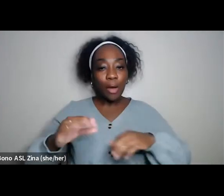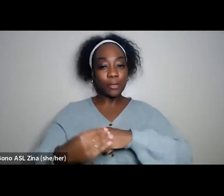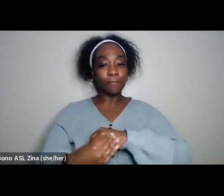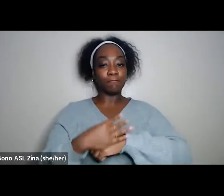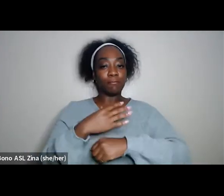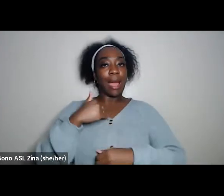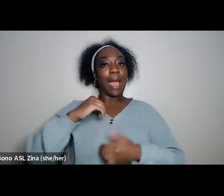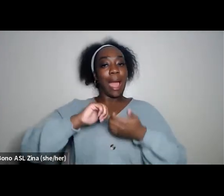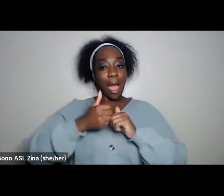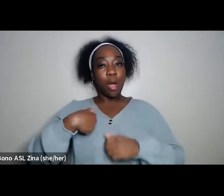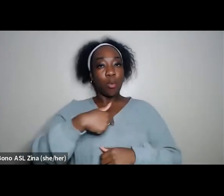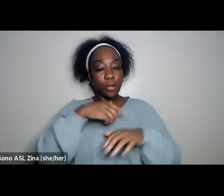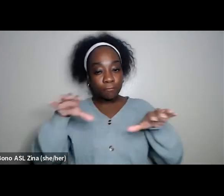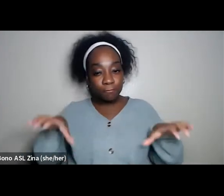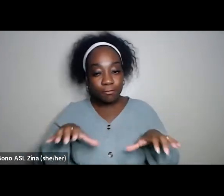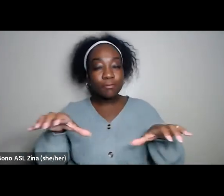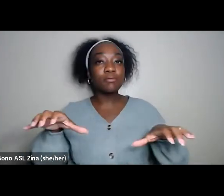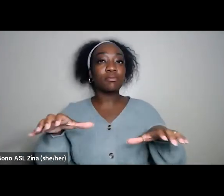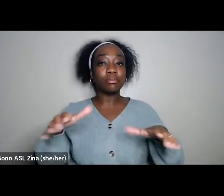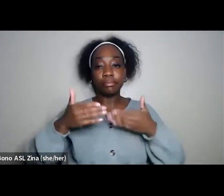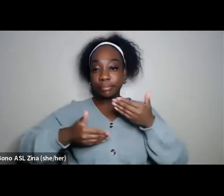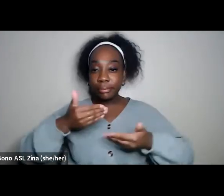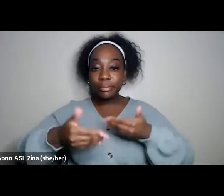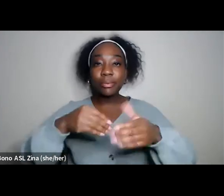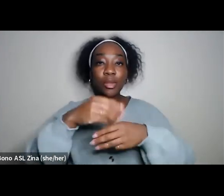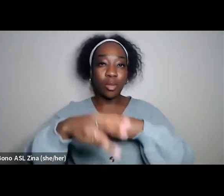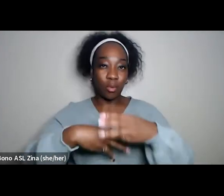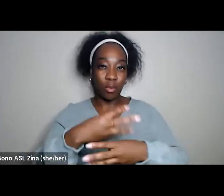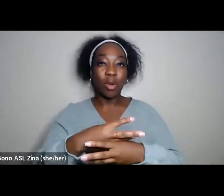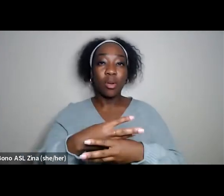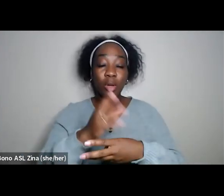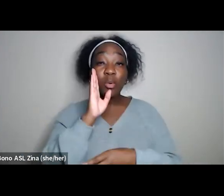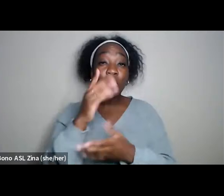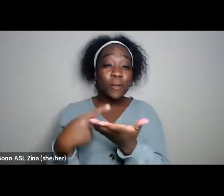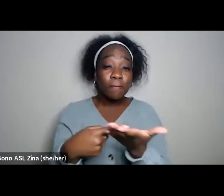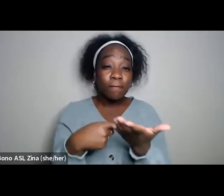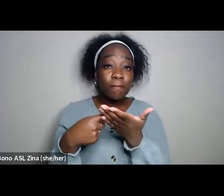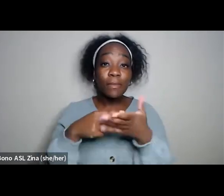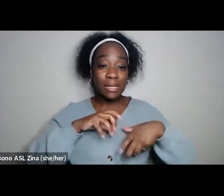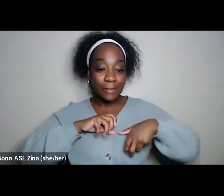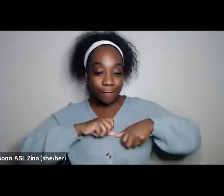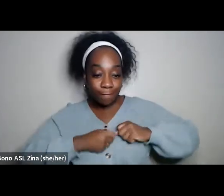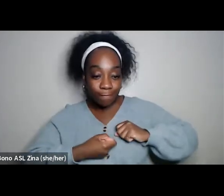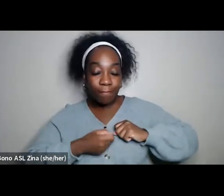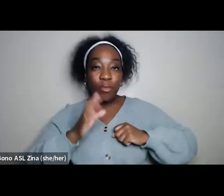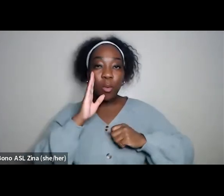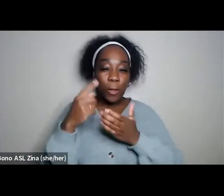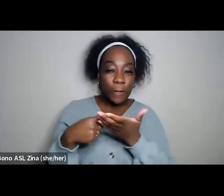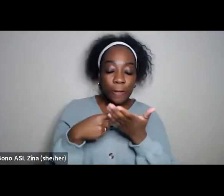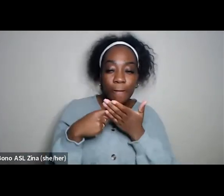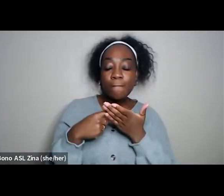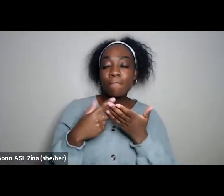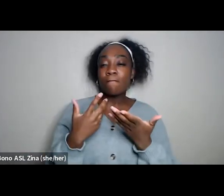with grief and mourning, and we'll begin with some of that.